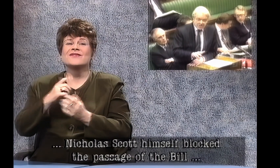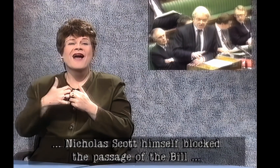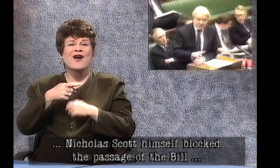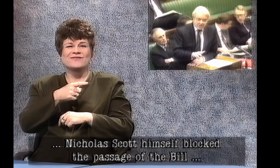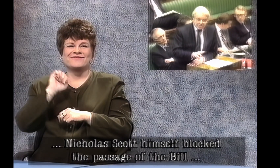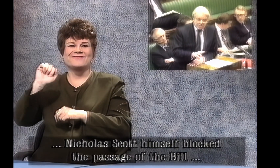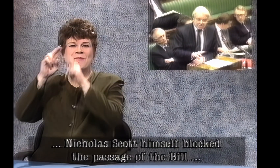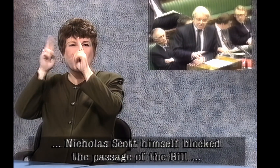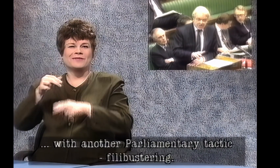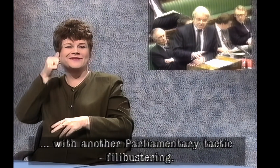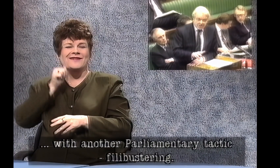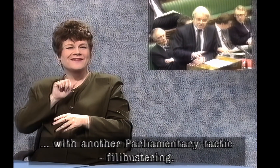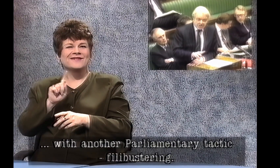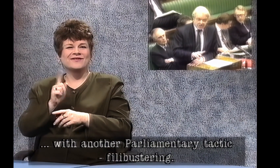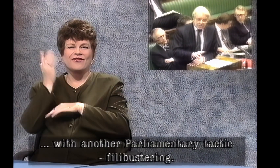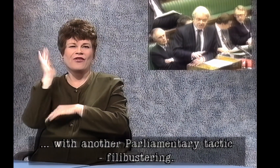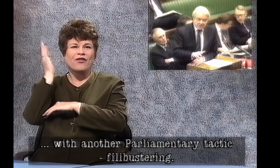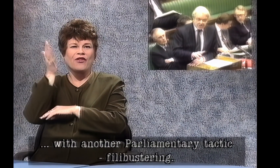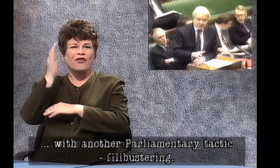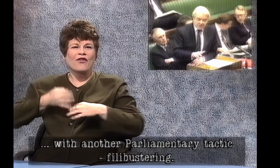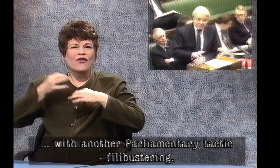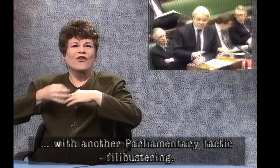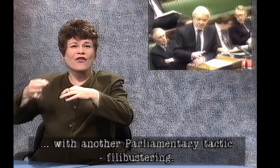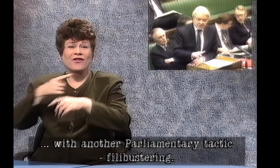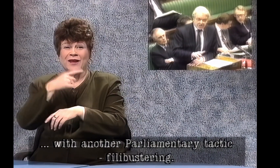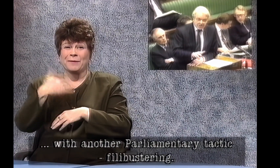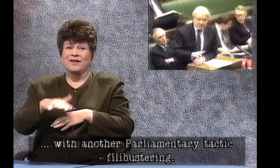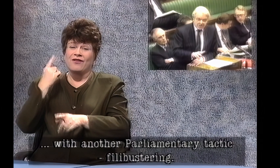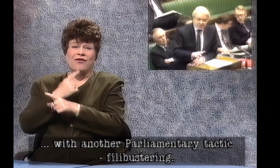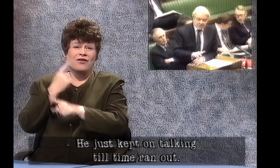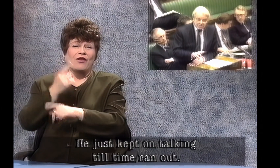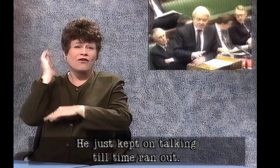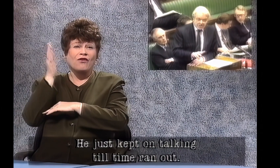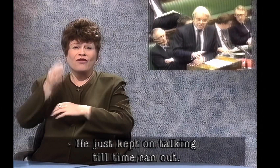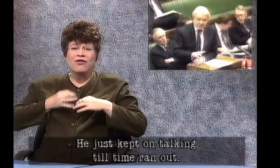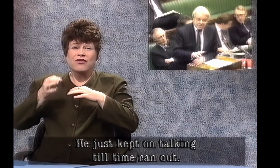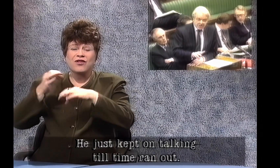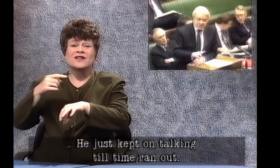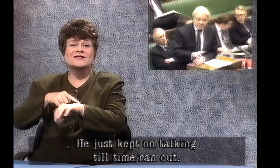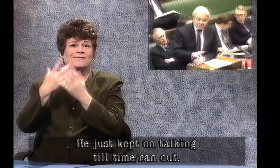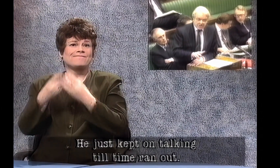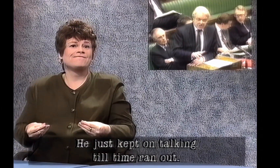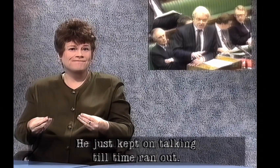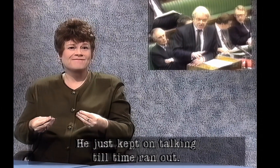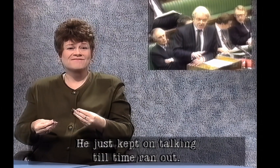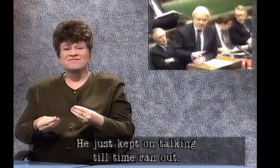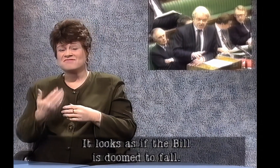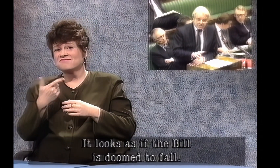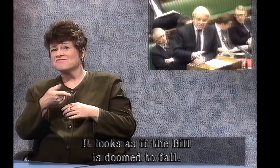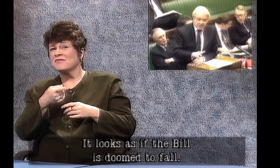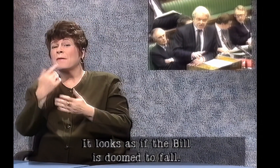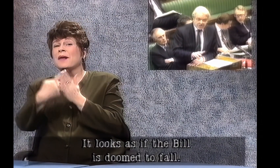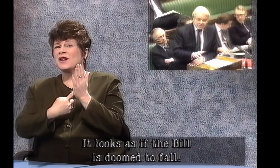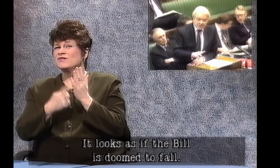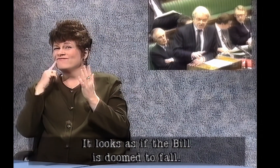blocked the passage of the bill with another parliamentary tactic, filibustering. He just kept on talking till time ran out. It